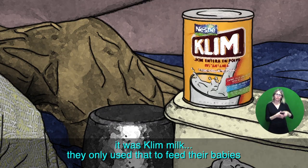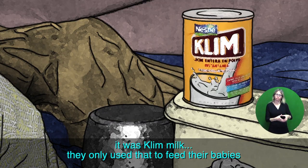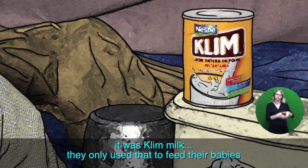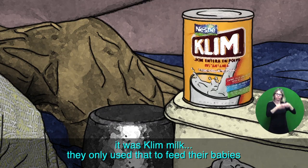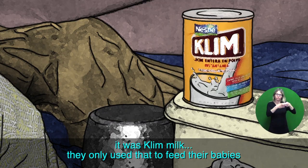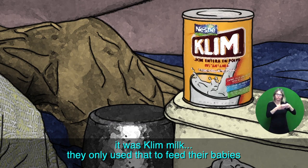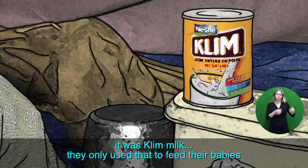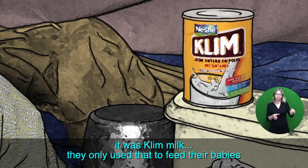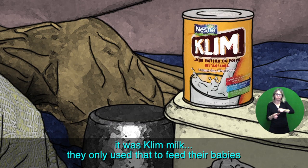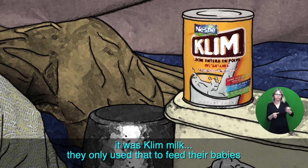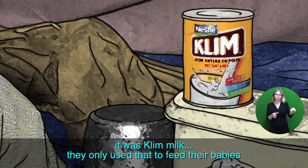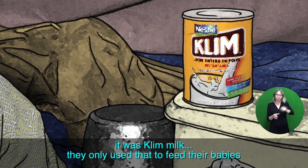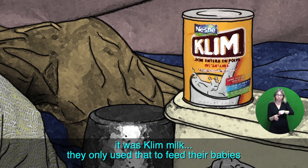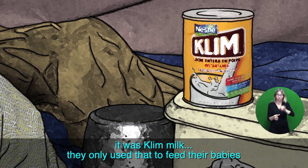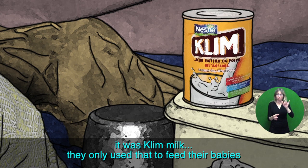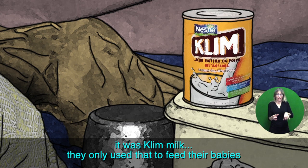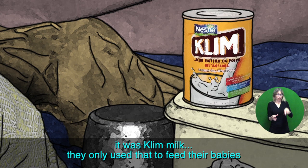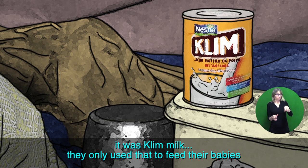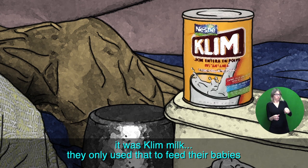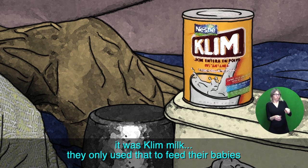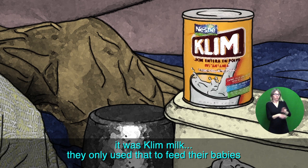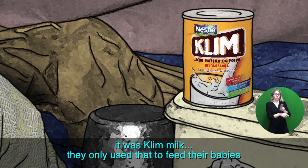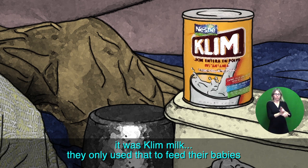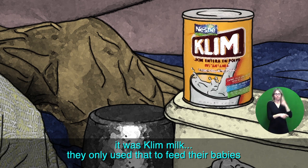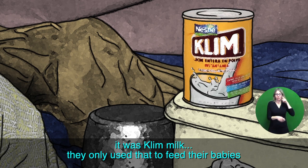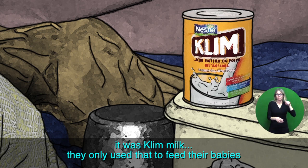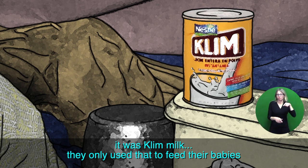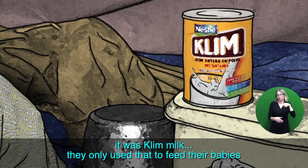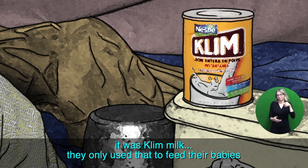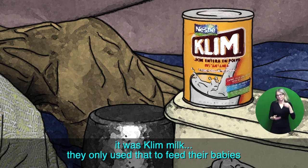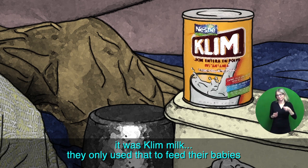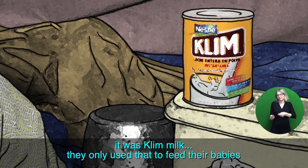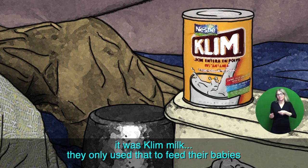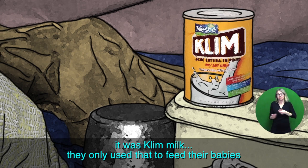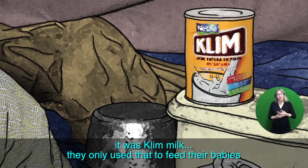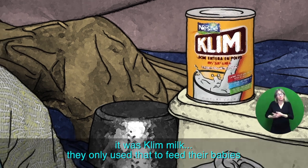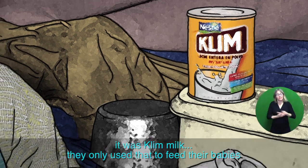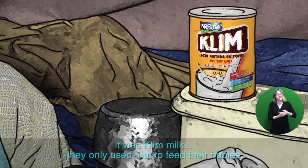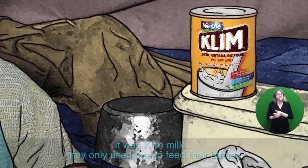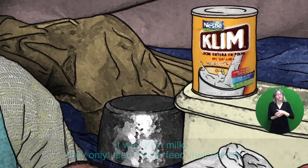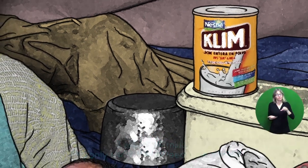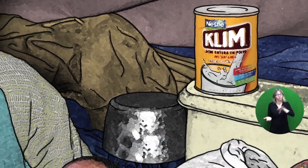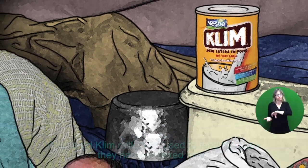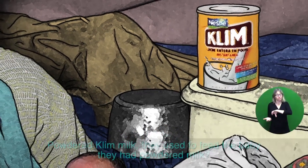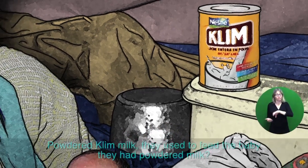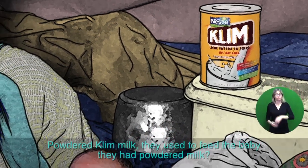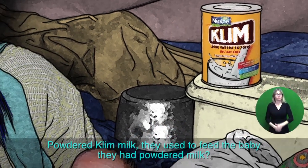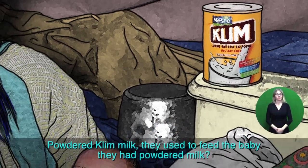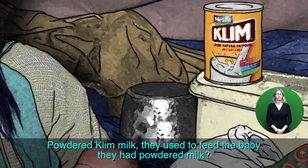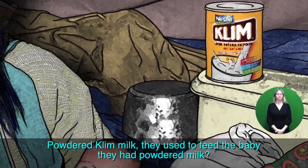it was clean milk that they only used for bottle to feed the babies.